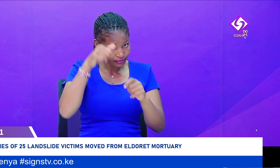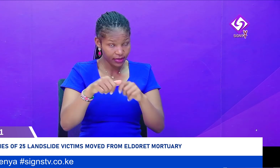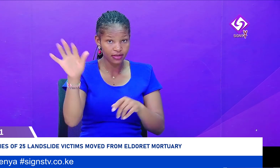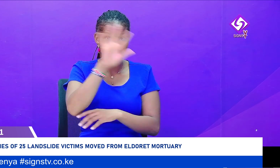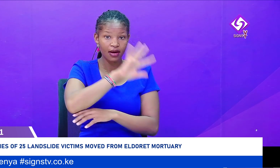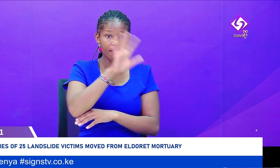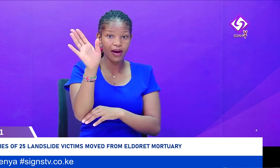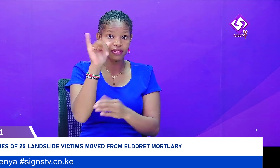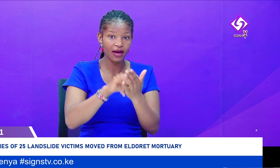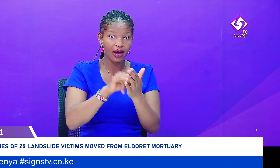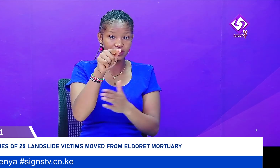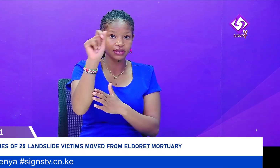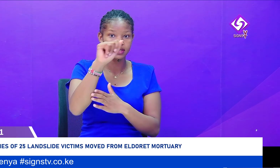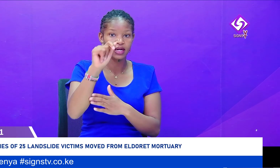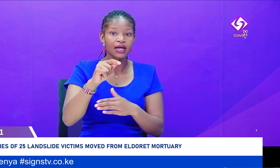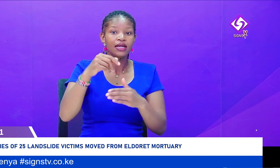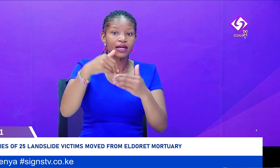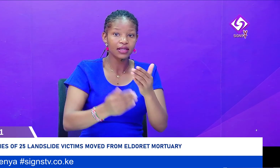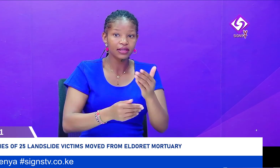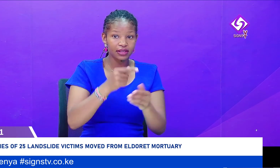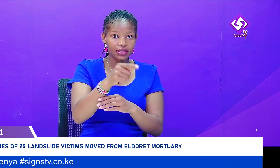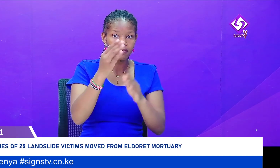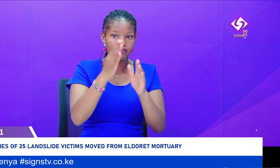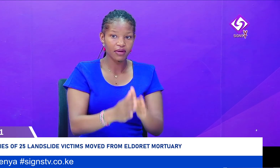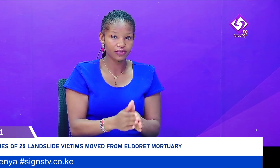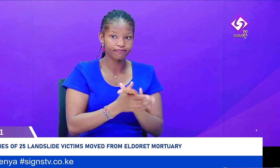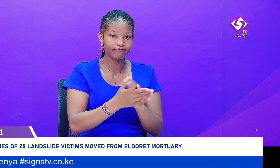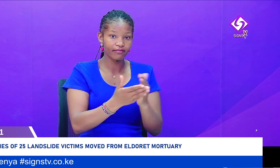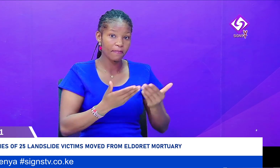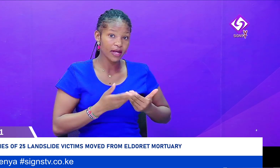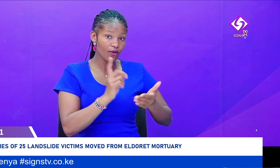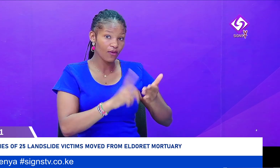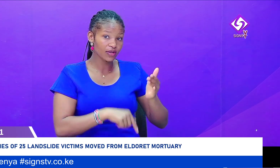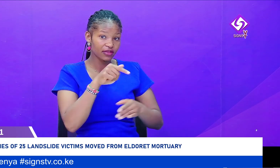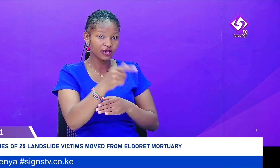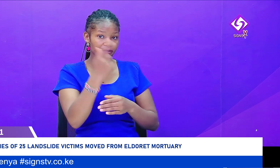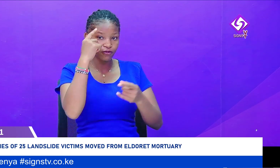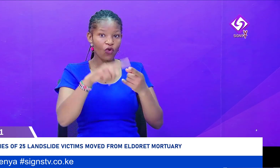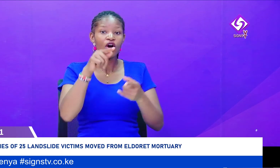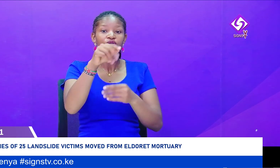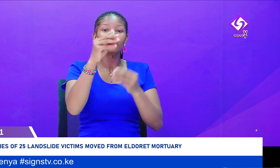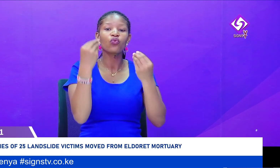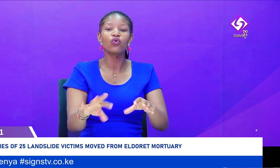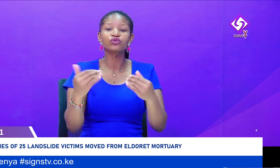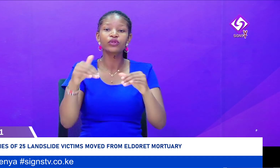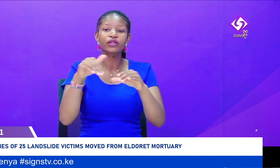The removal marks the beginning of the final welfare for those who